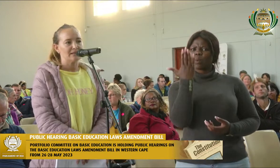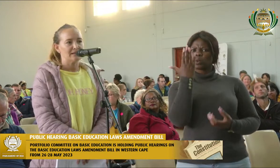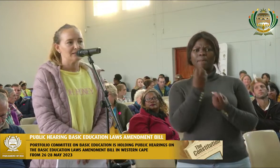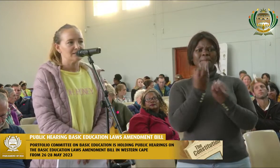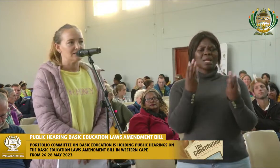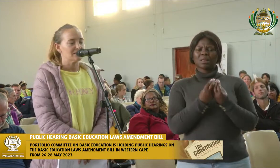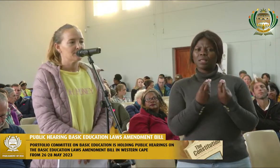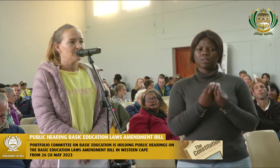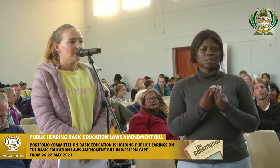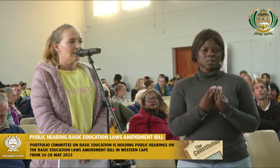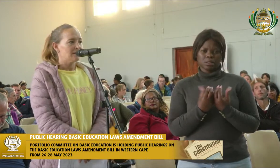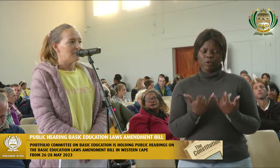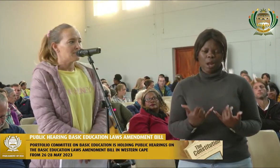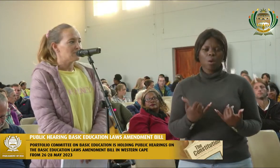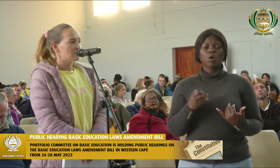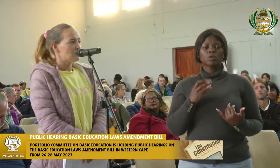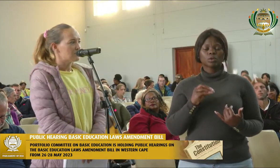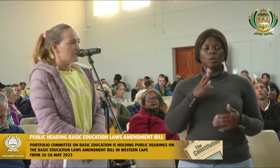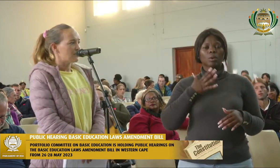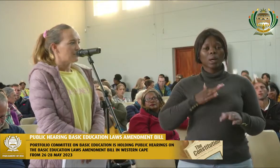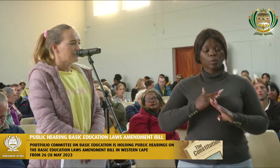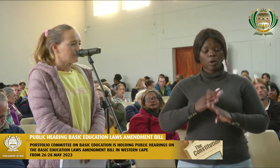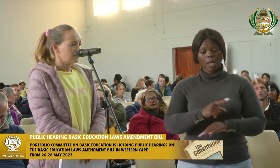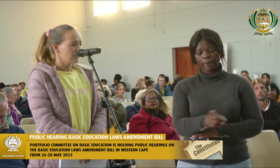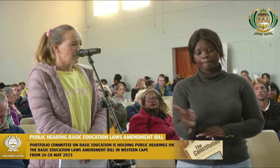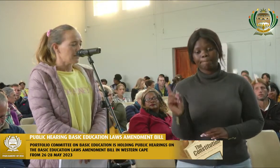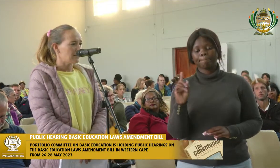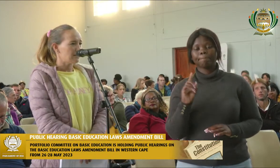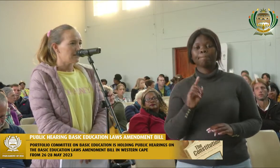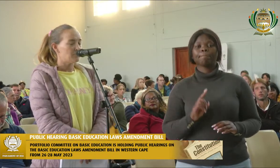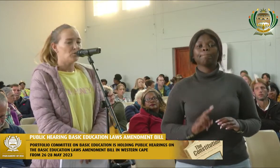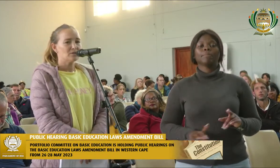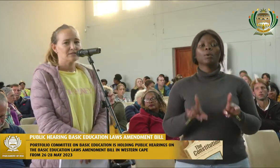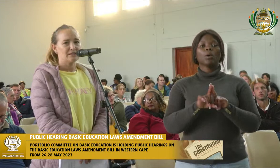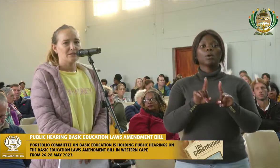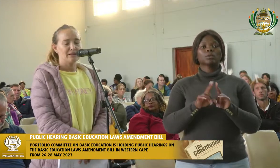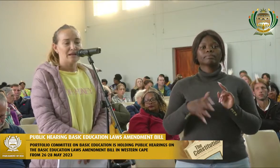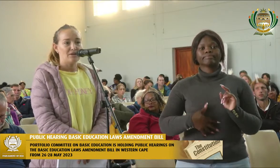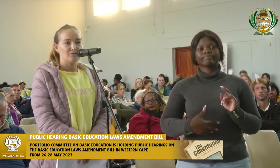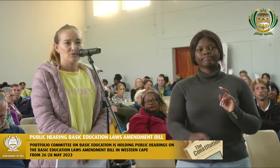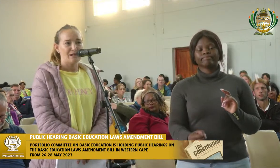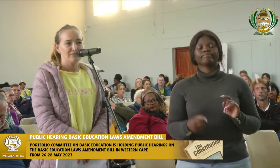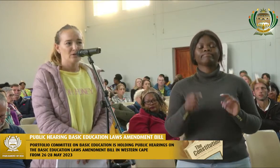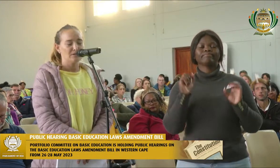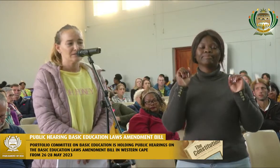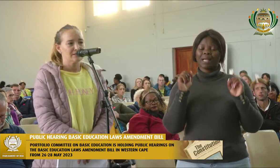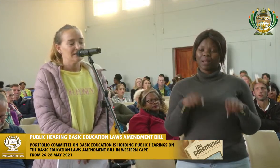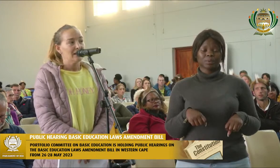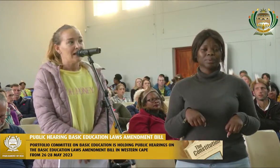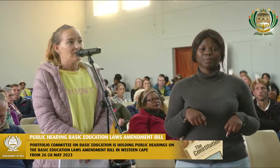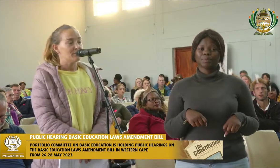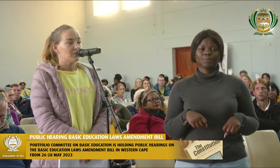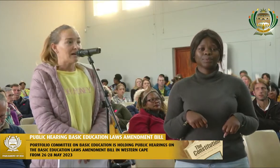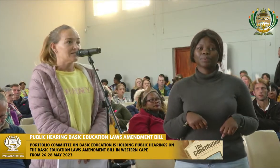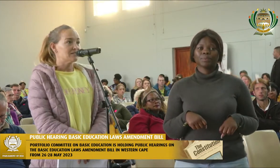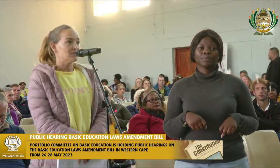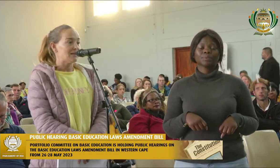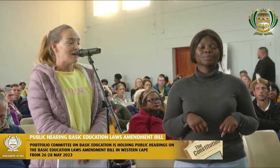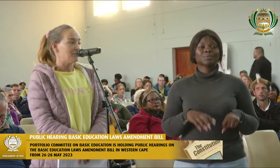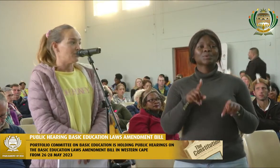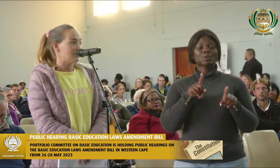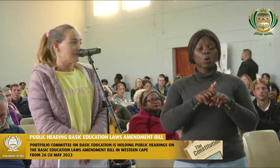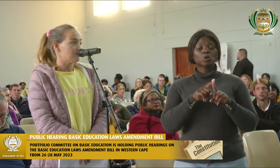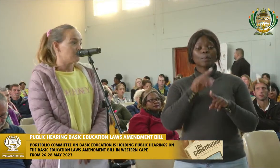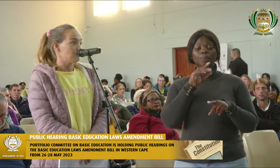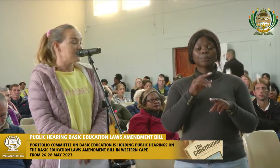and protect their innocence. Number two is also the abortions that they'll be allowing for 12-year-olds and the repercussions